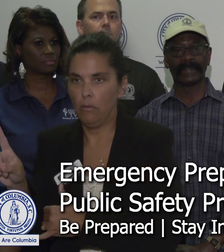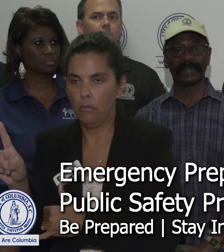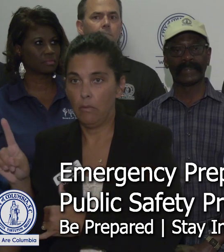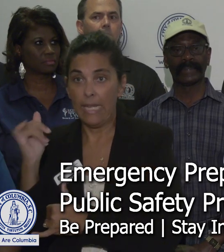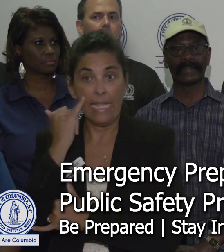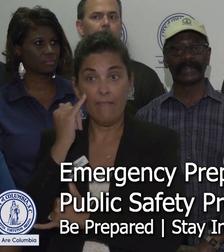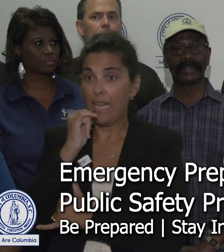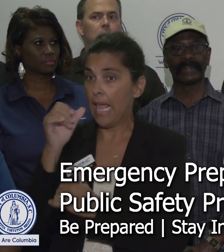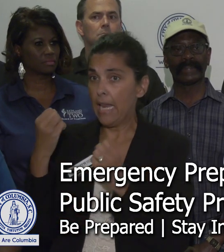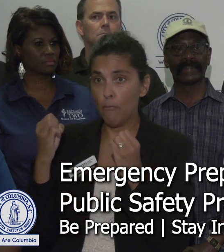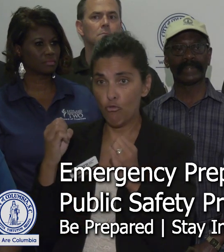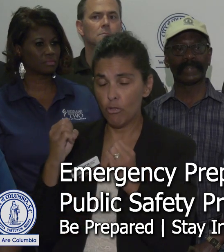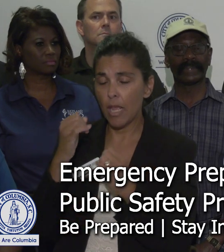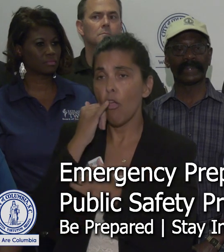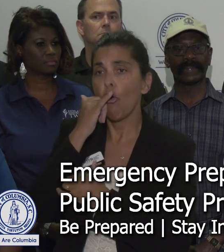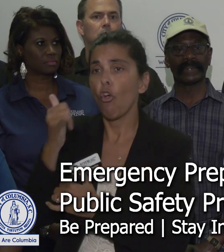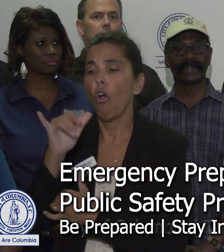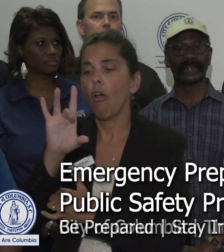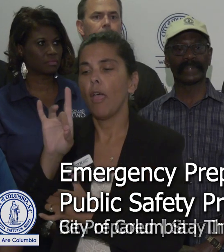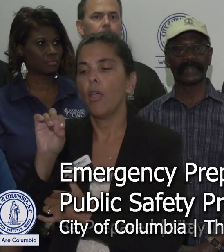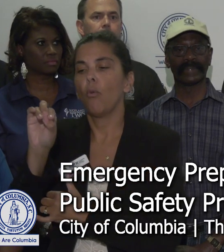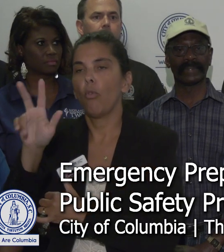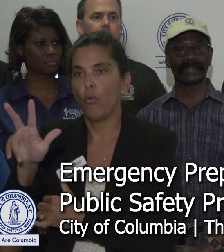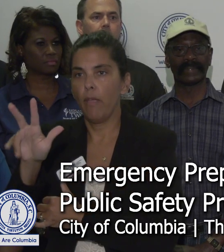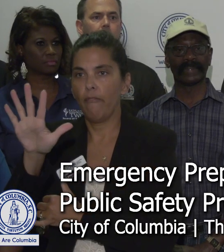have a customer care line at